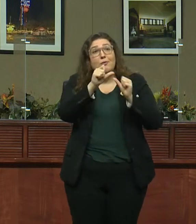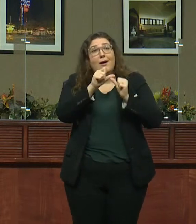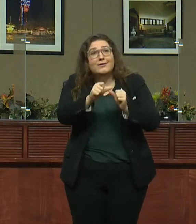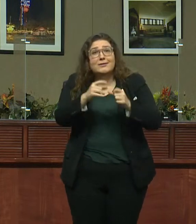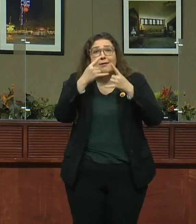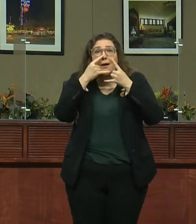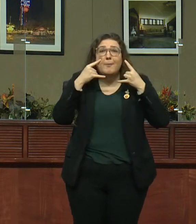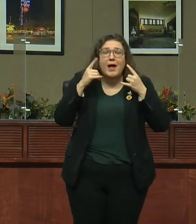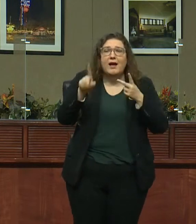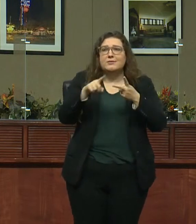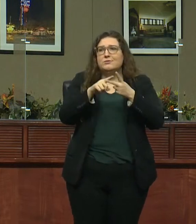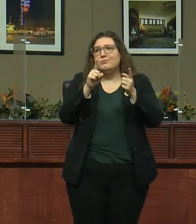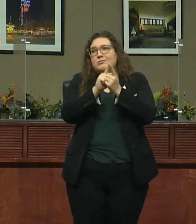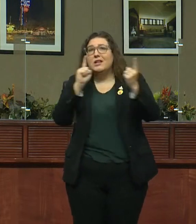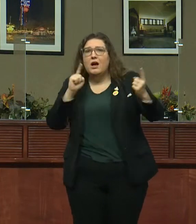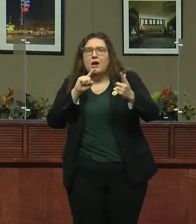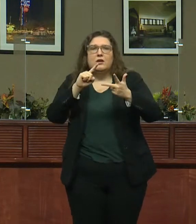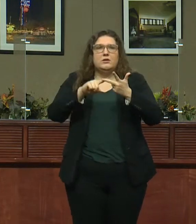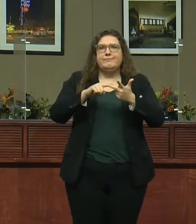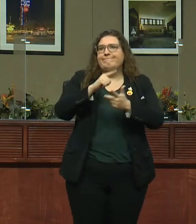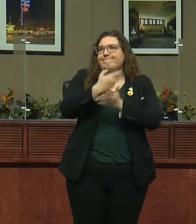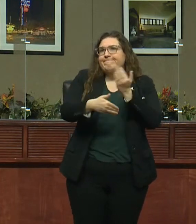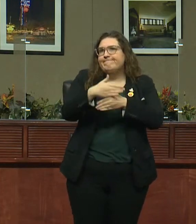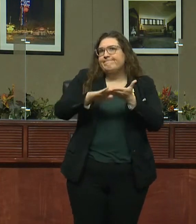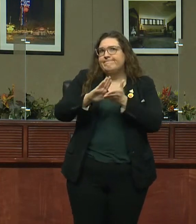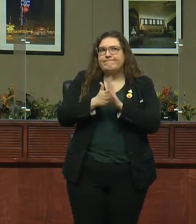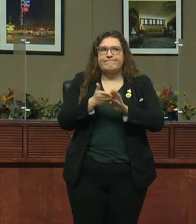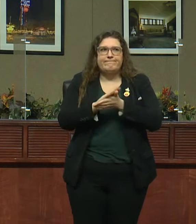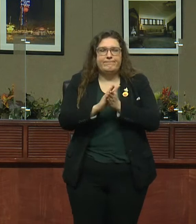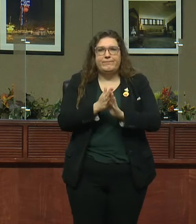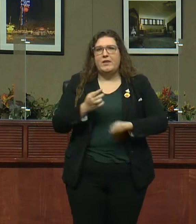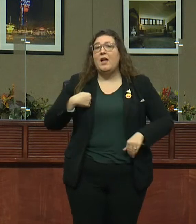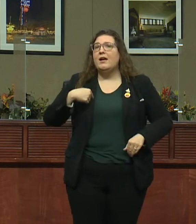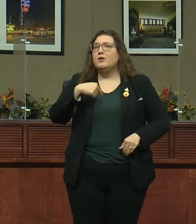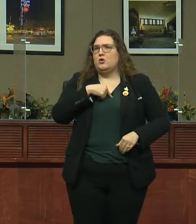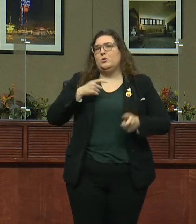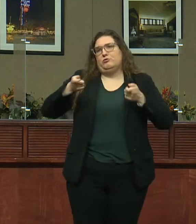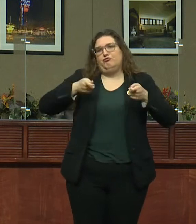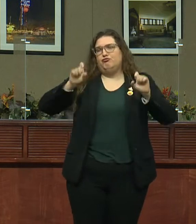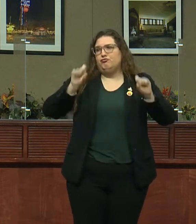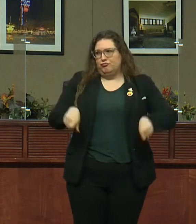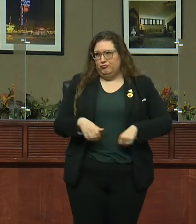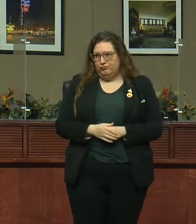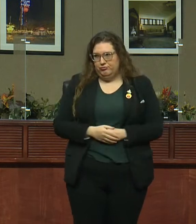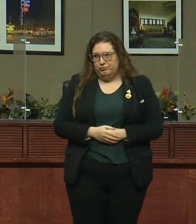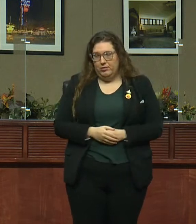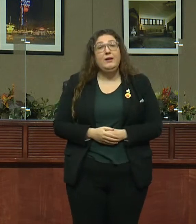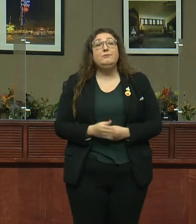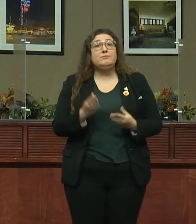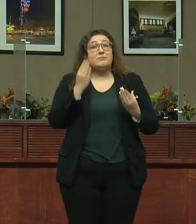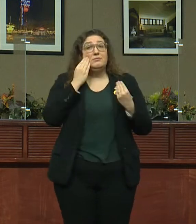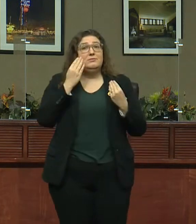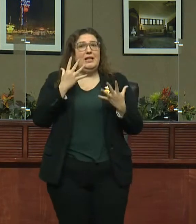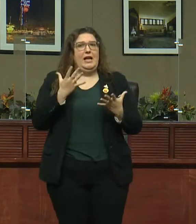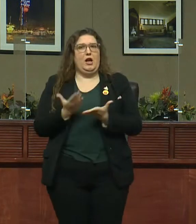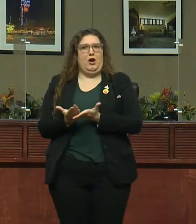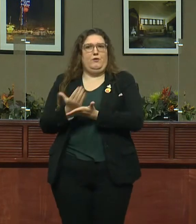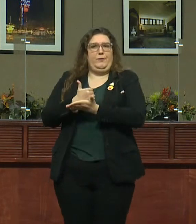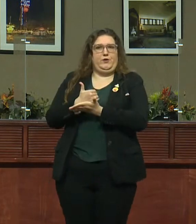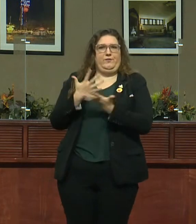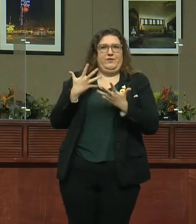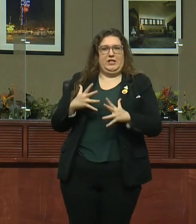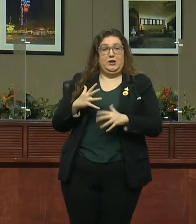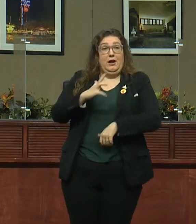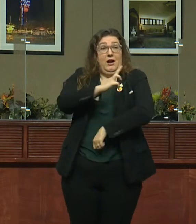you before, we will be in good shape. And also, I will give you the data, but just a general assessment. Our